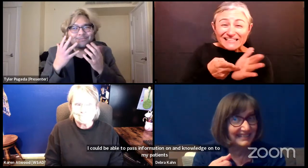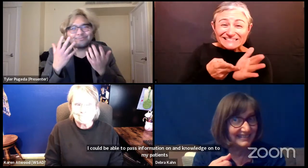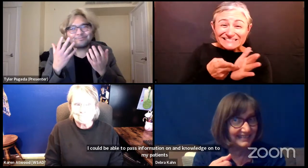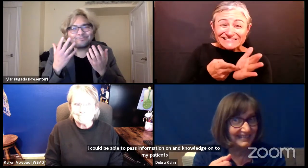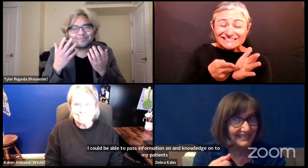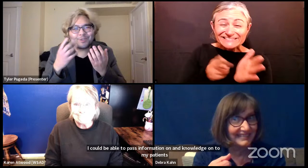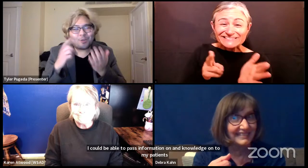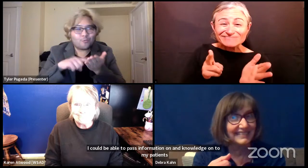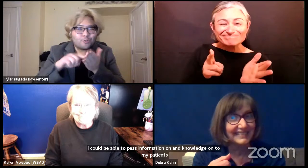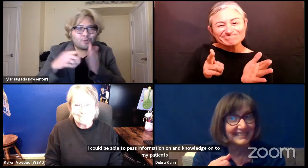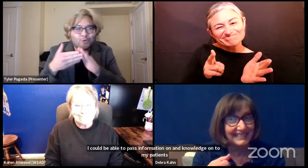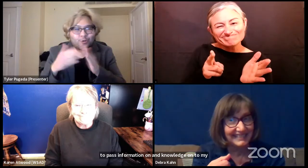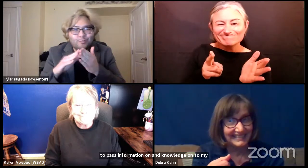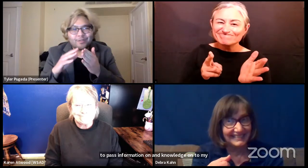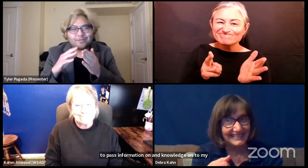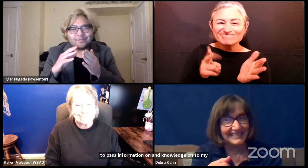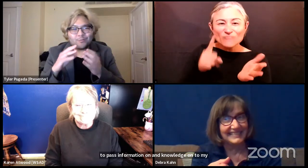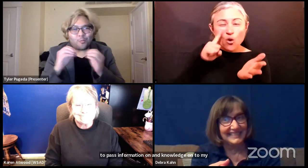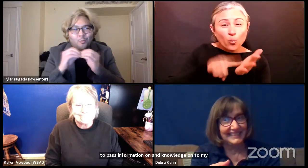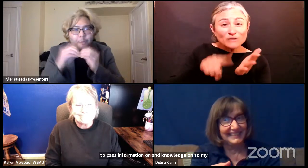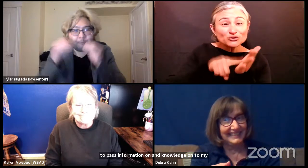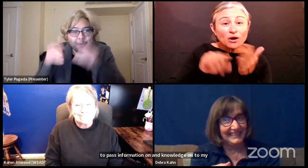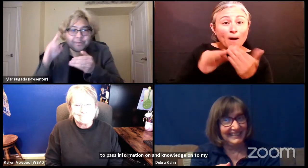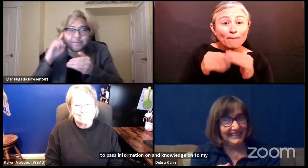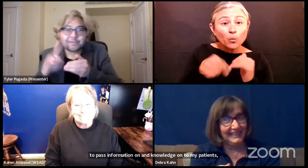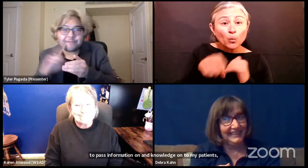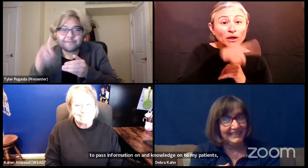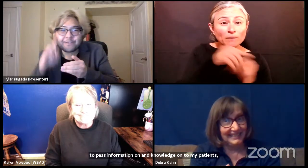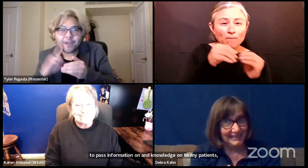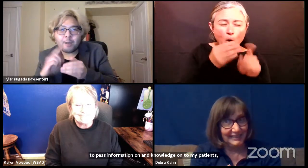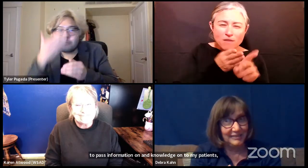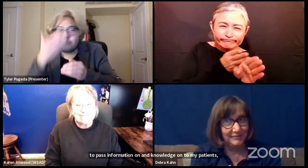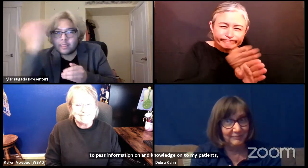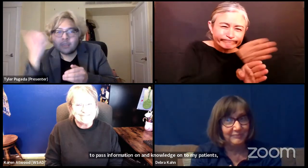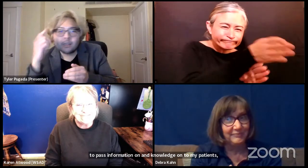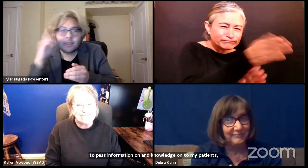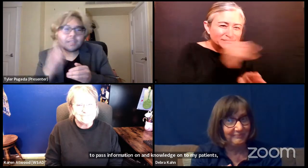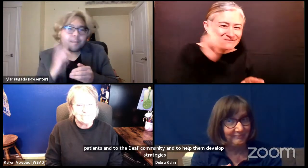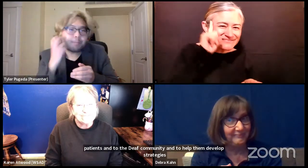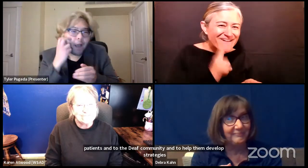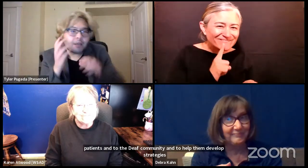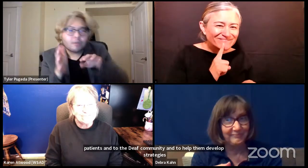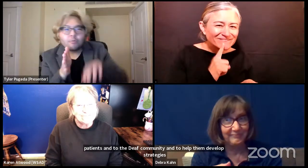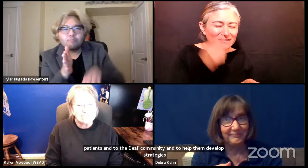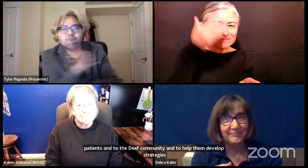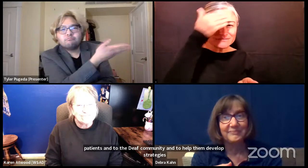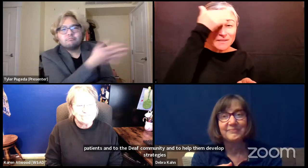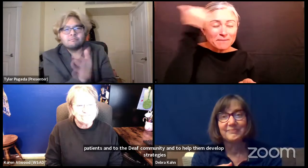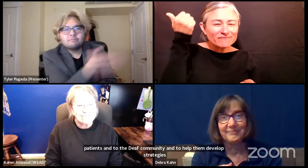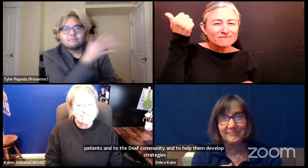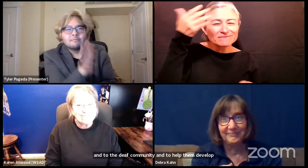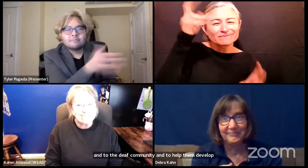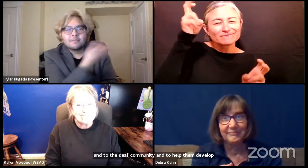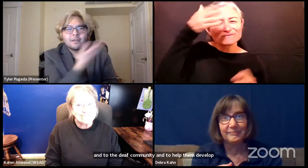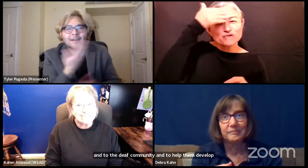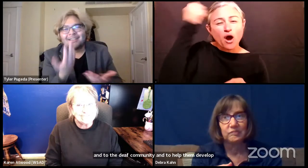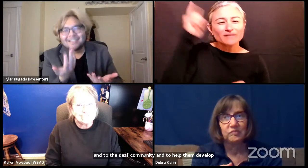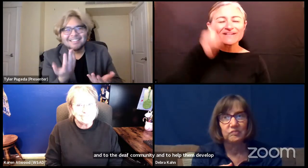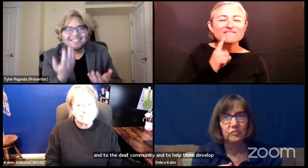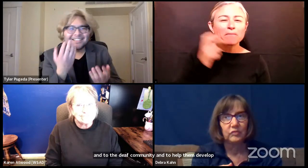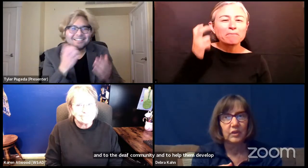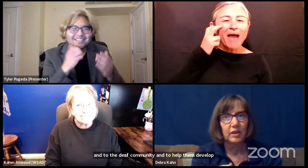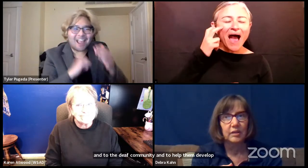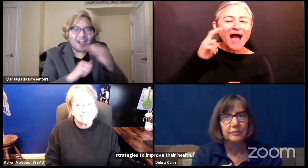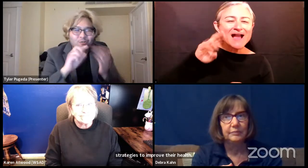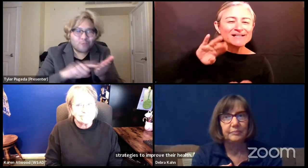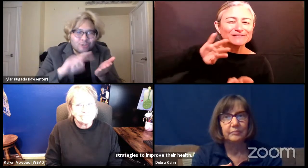Wow. Honestly, unfortunately, the research community is more focused on deaf as a whole. They haven't really veered